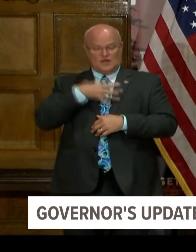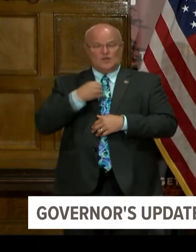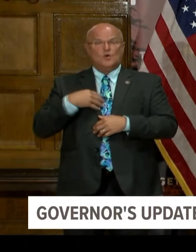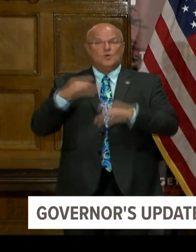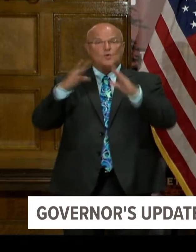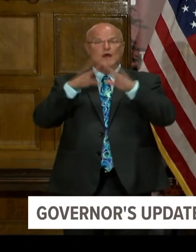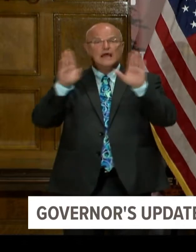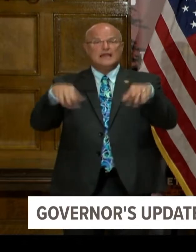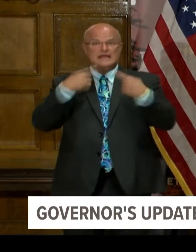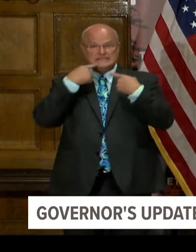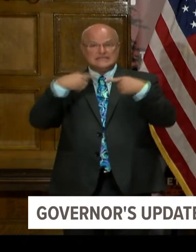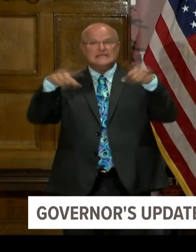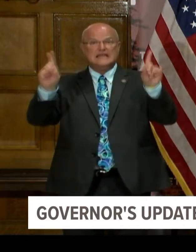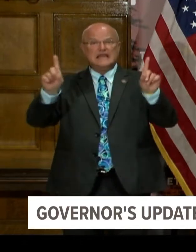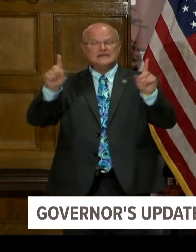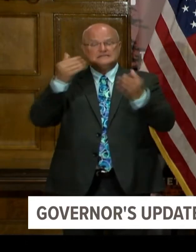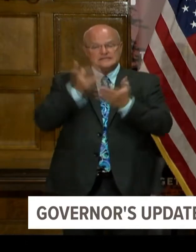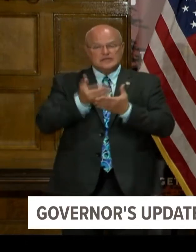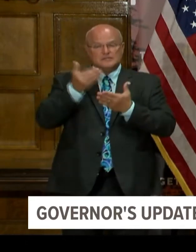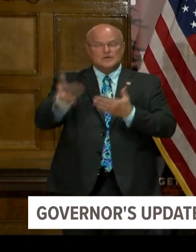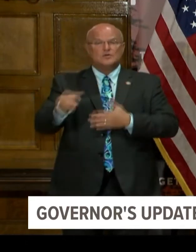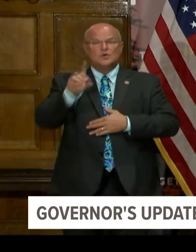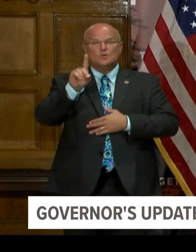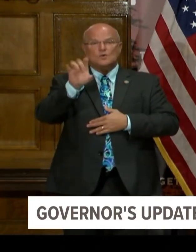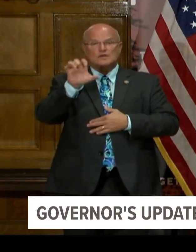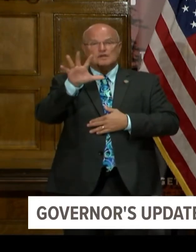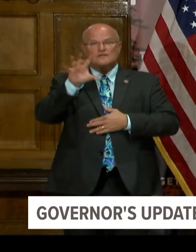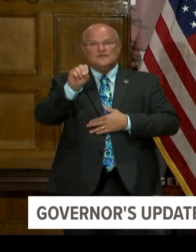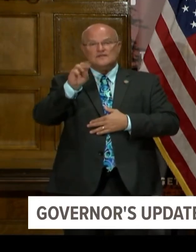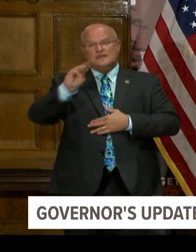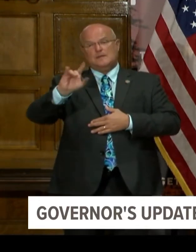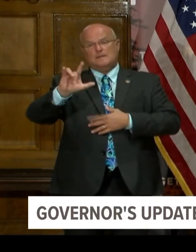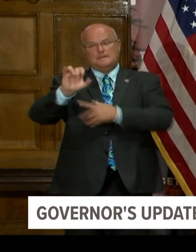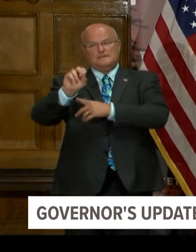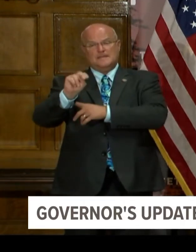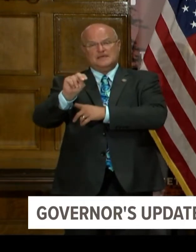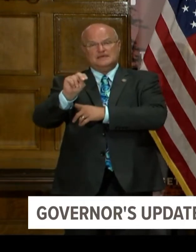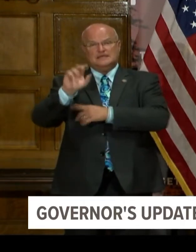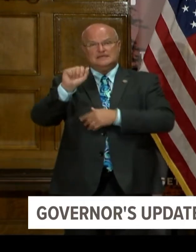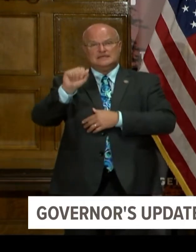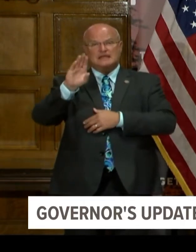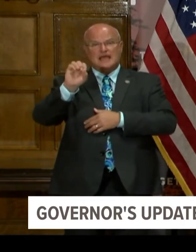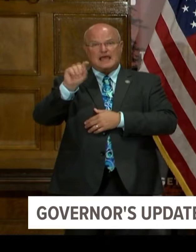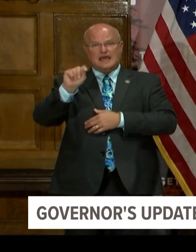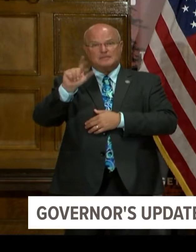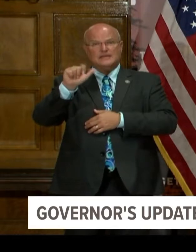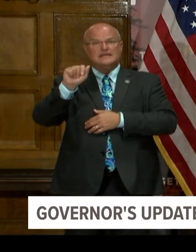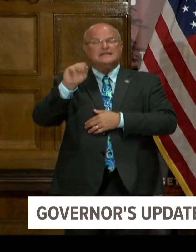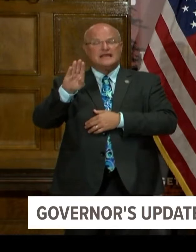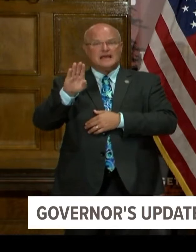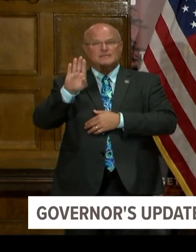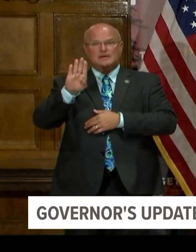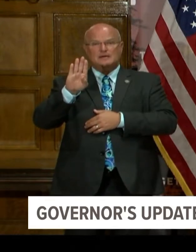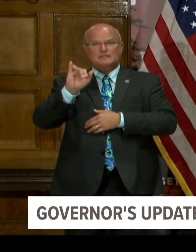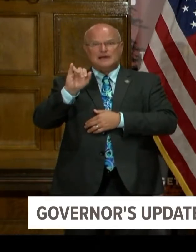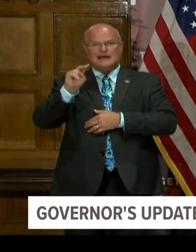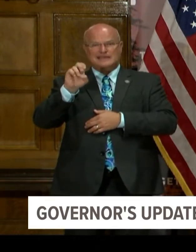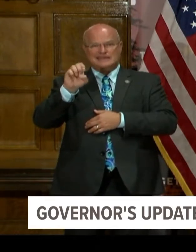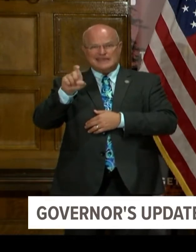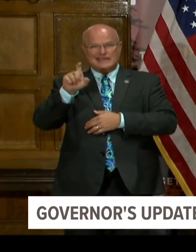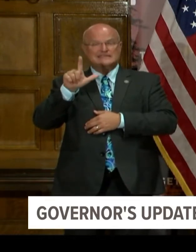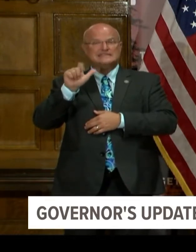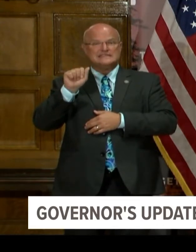House announced that they had purchased 150 million Abbott Lab Binex Now, which